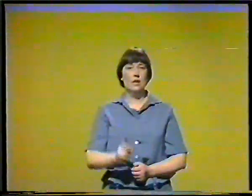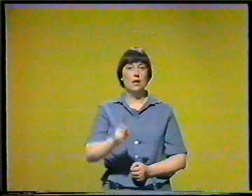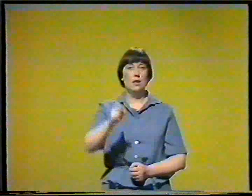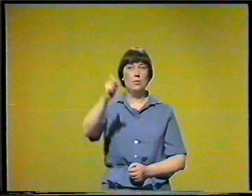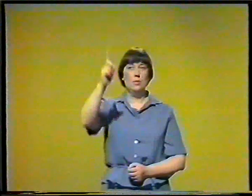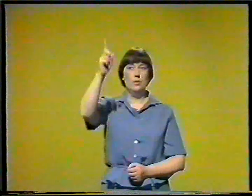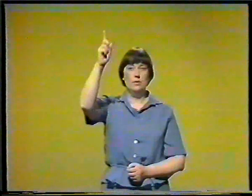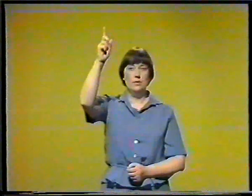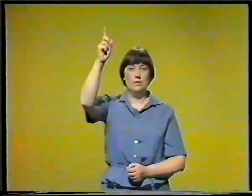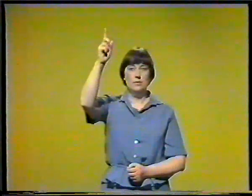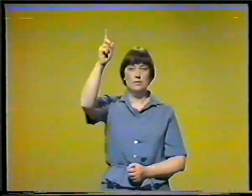Up.